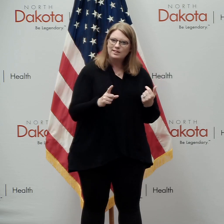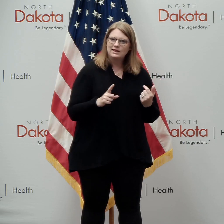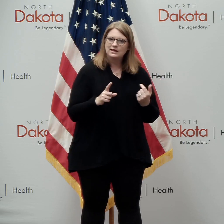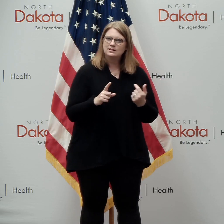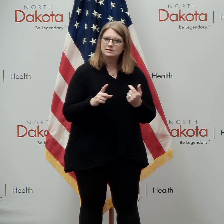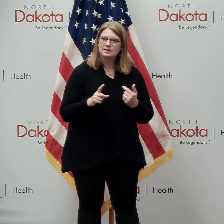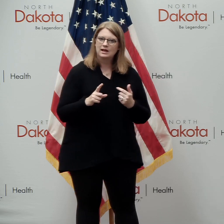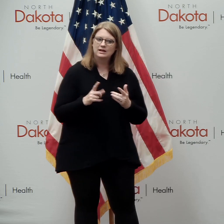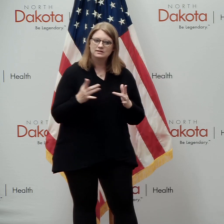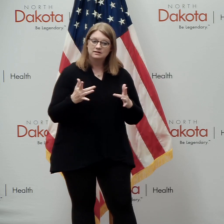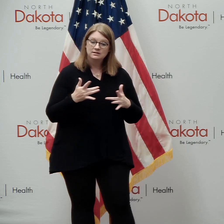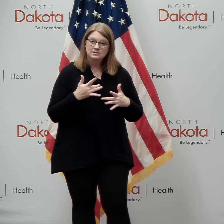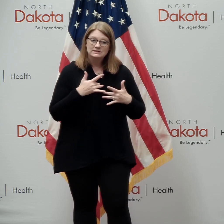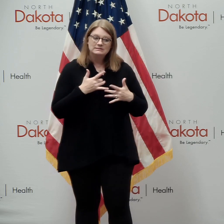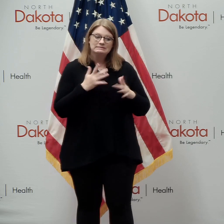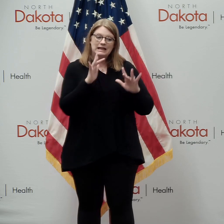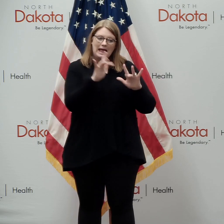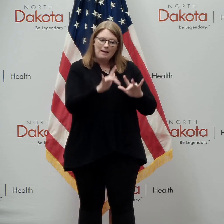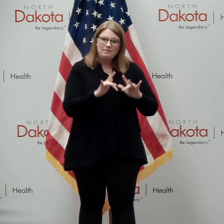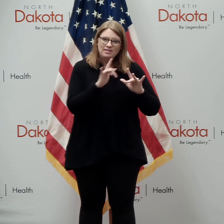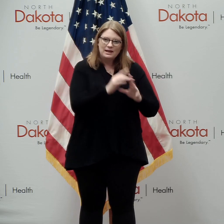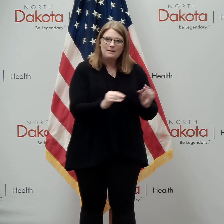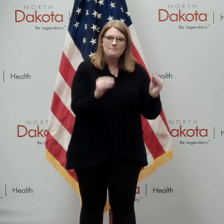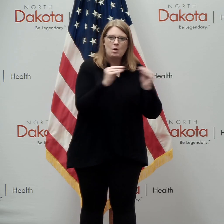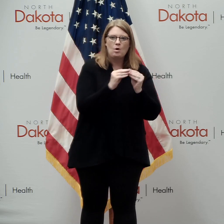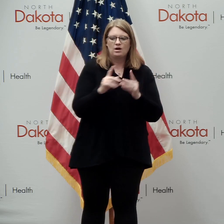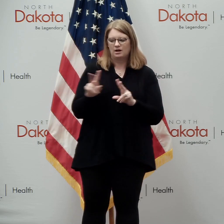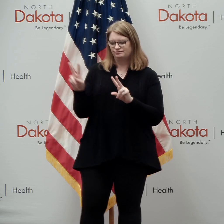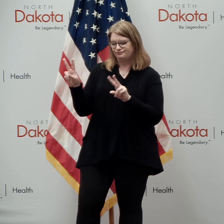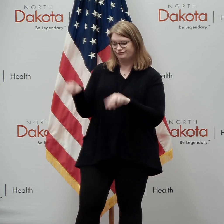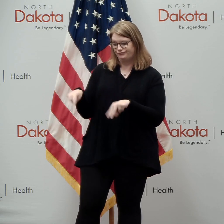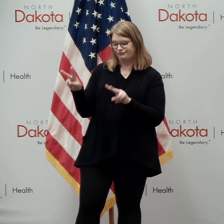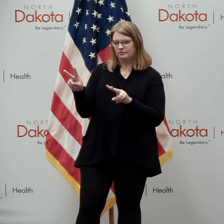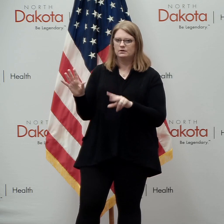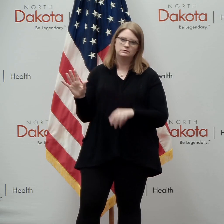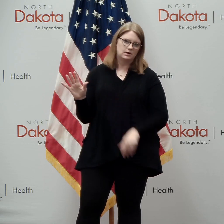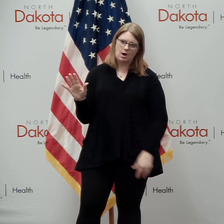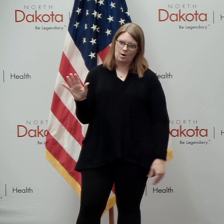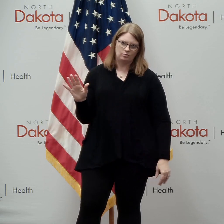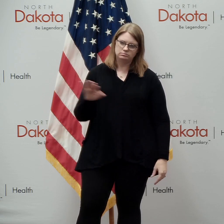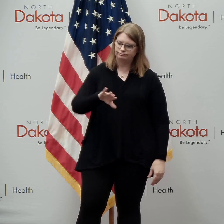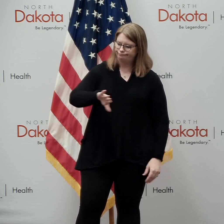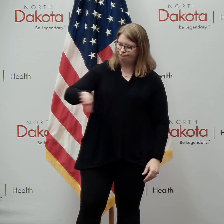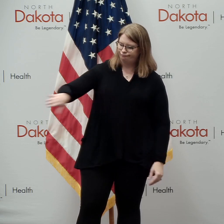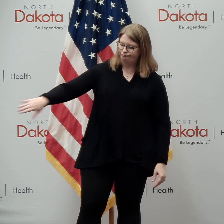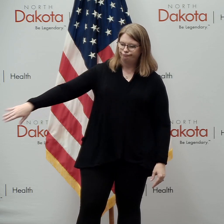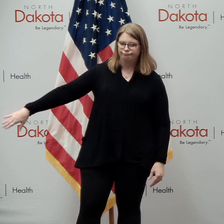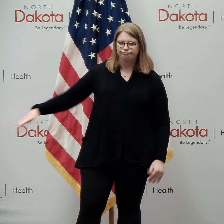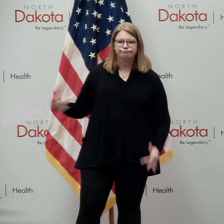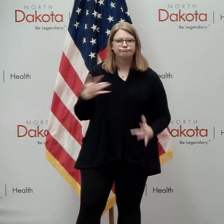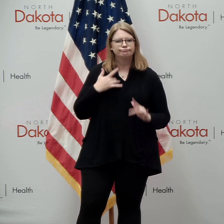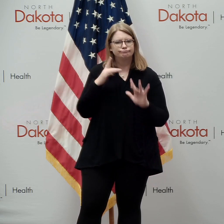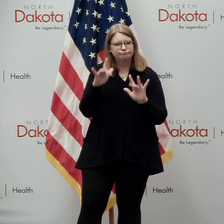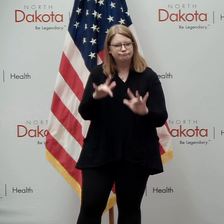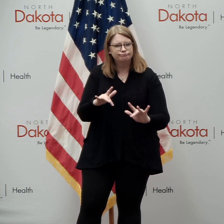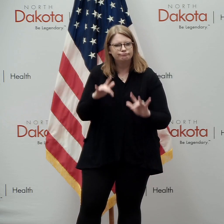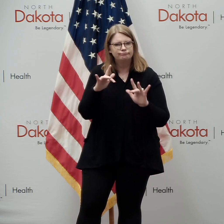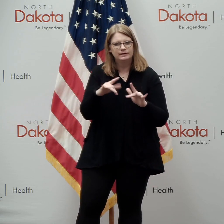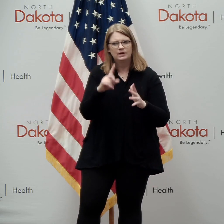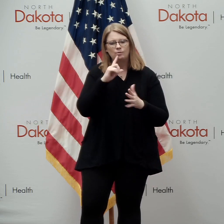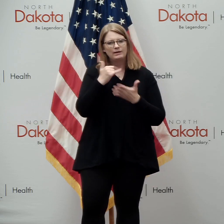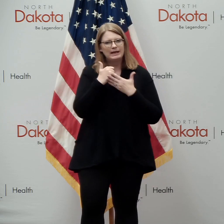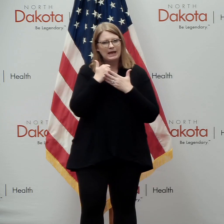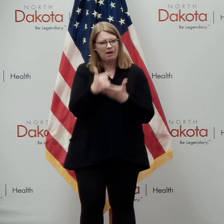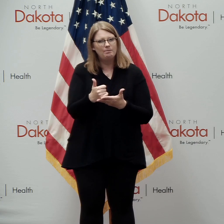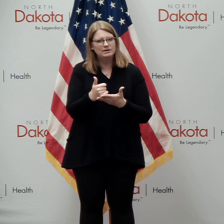and dial down our judgment would be a wonderful thing to help improve our outcomes here in North Dakota and help